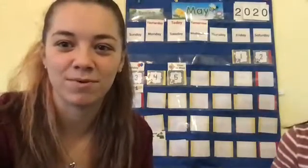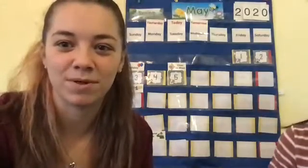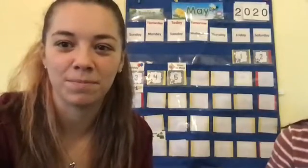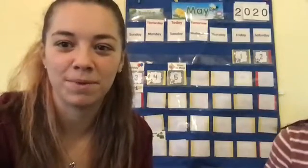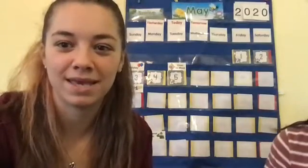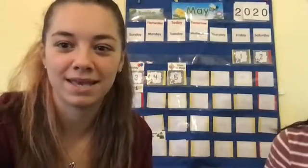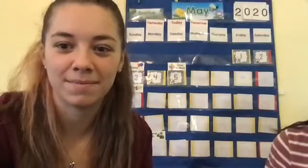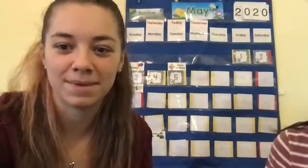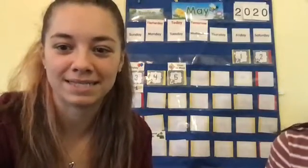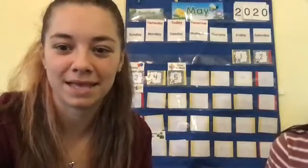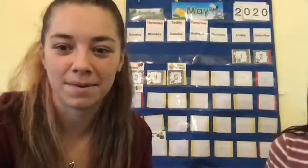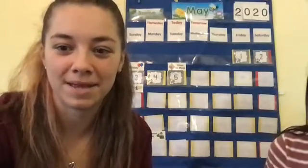will pin Miss Amanda.